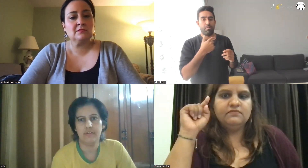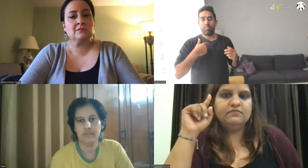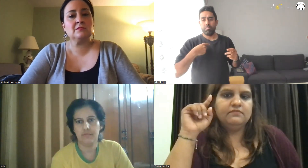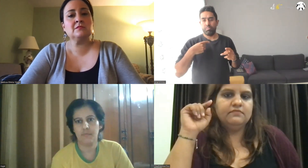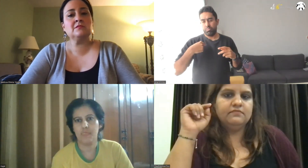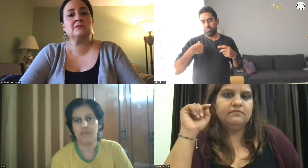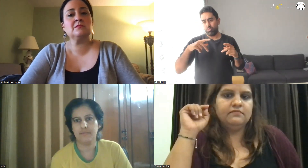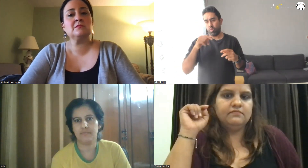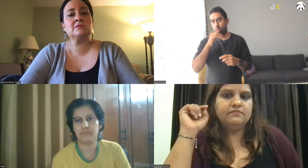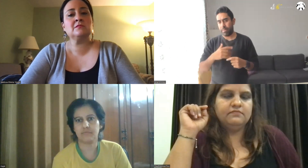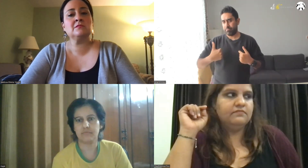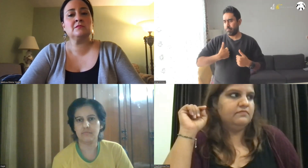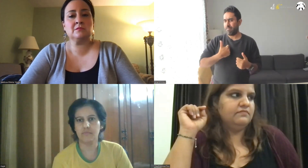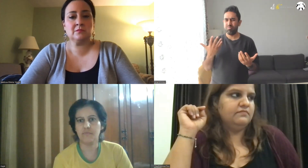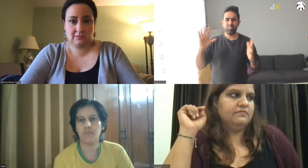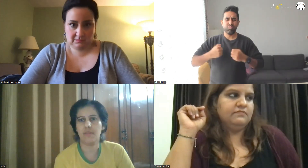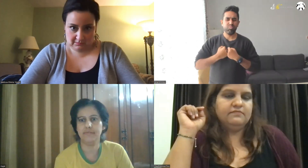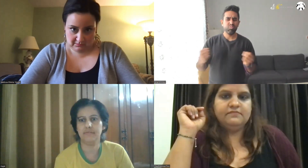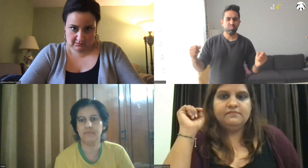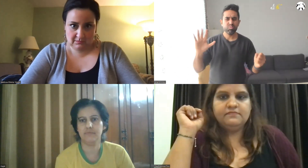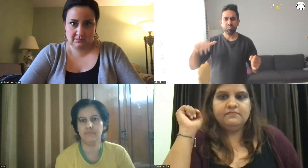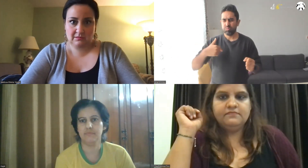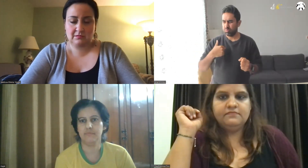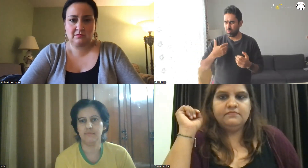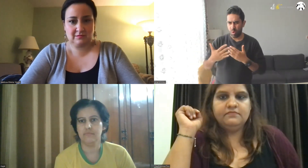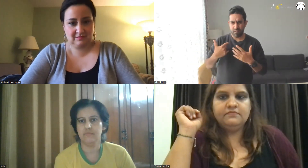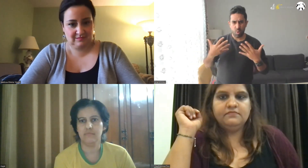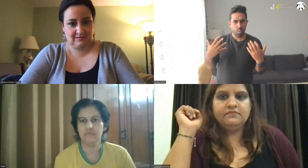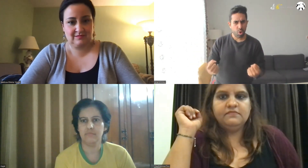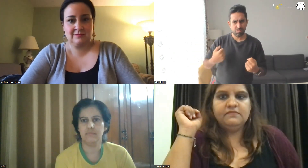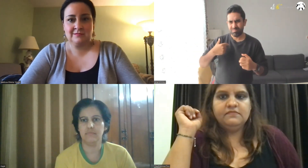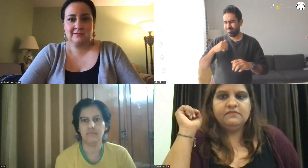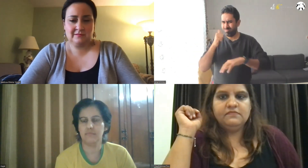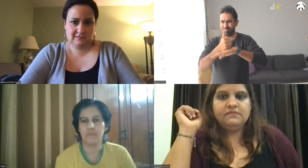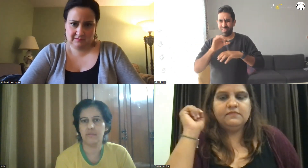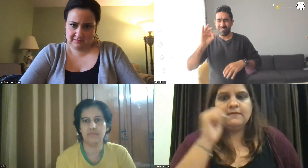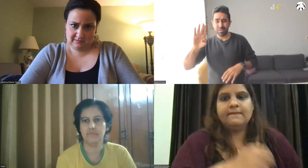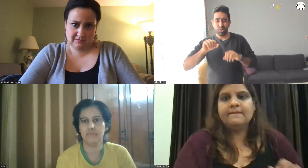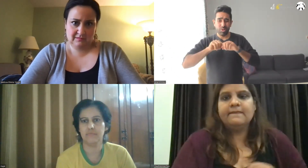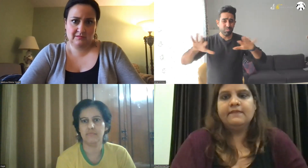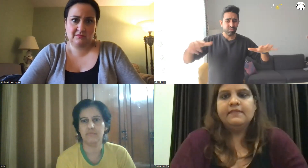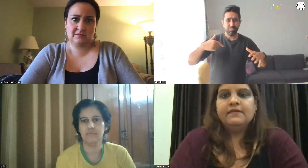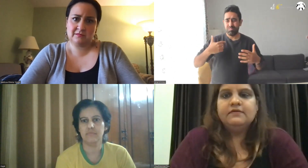One more issue is that, if we post some kind of a picture wearing these kind of dresses on social media,